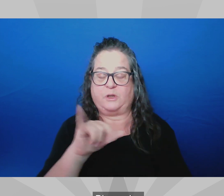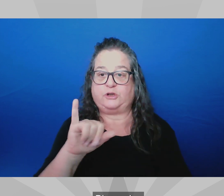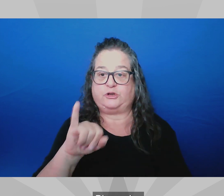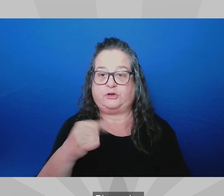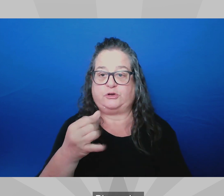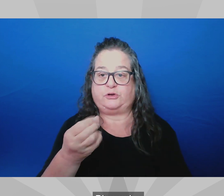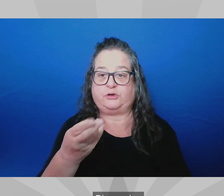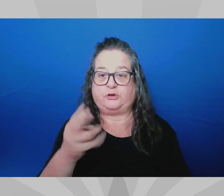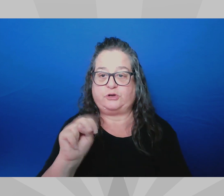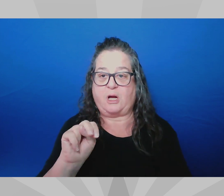Biography.